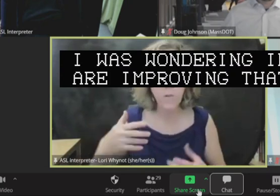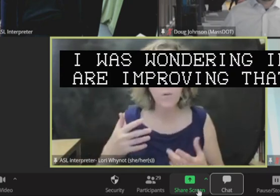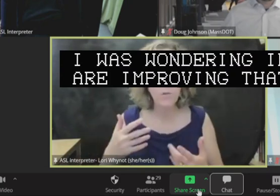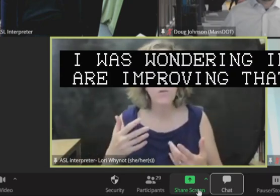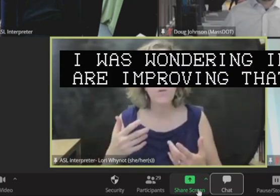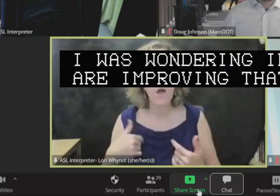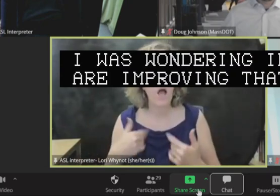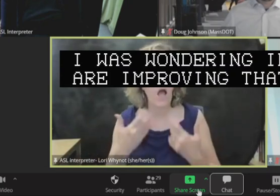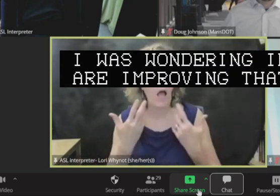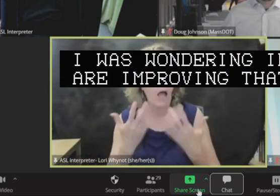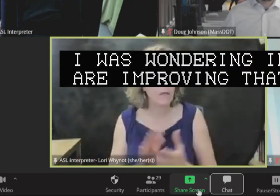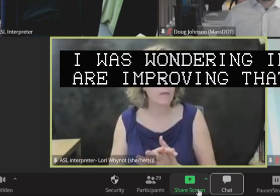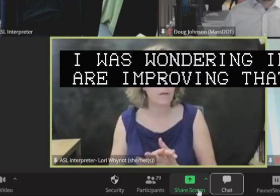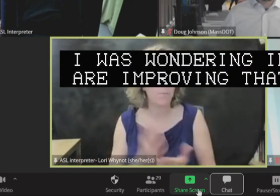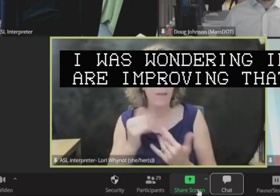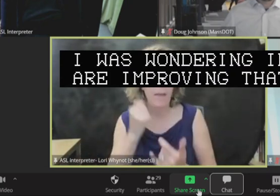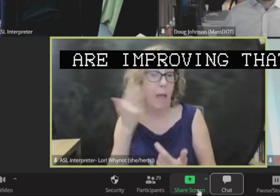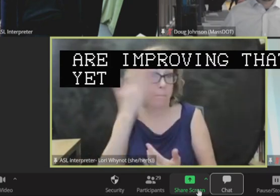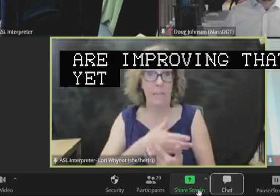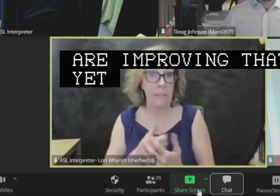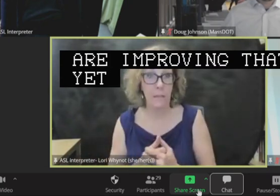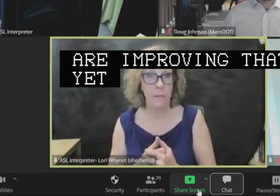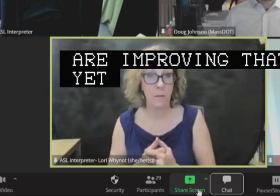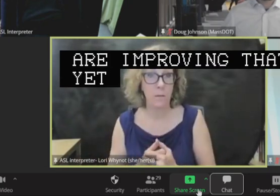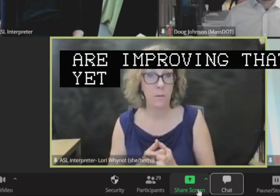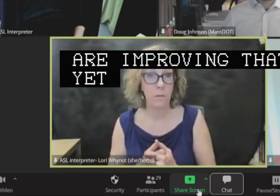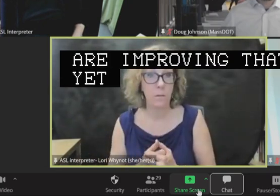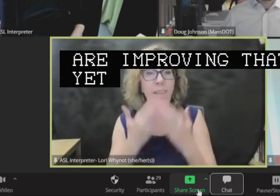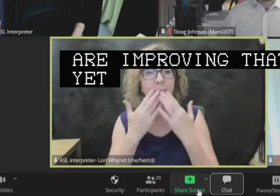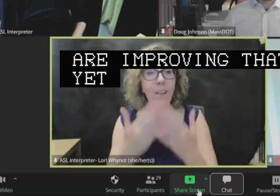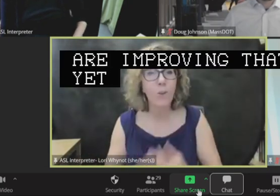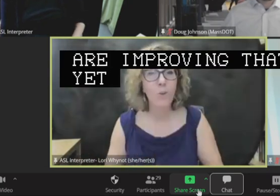know, maybe it's there, but I didn't see it. Thank you.